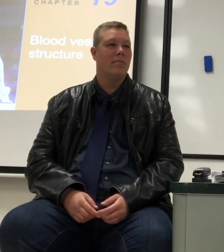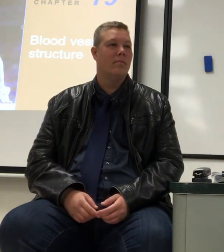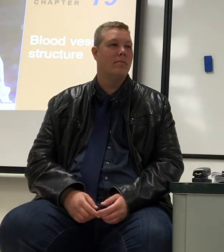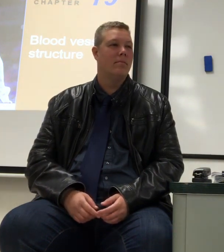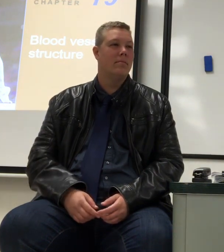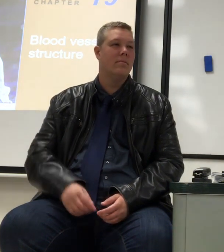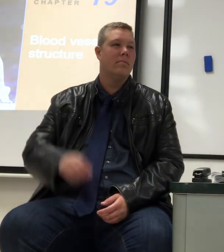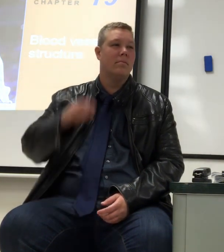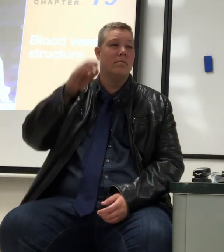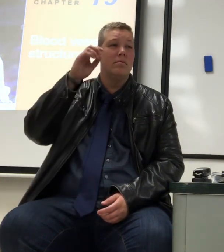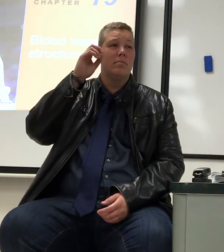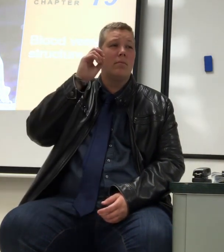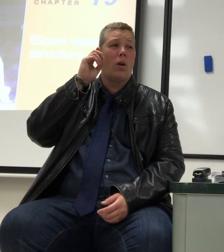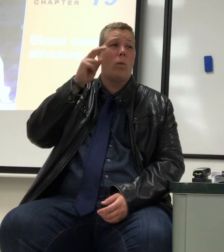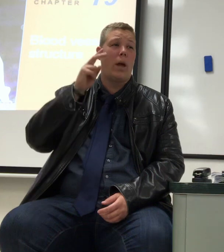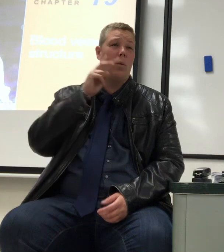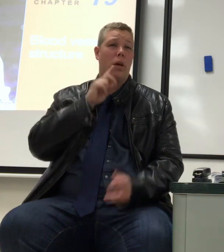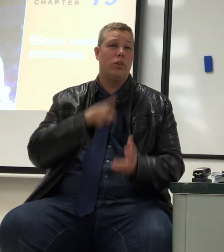All right, guys, get started.